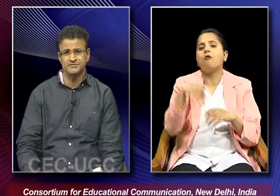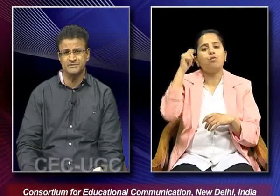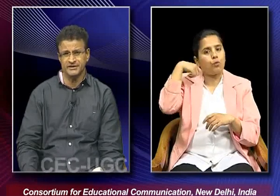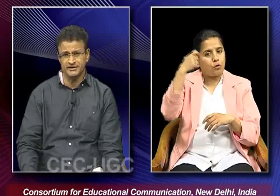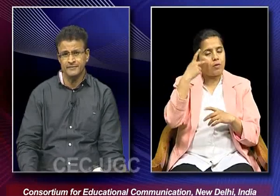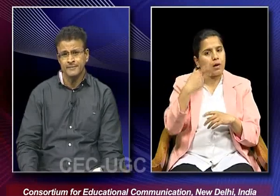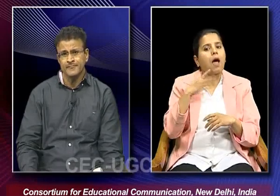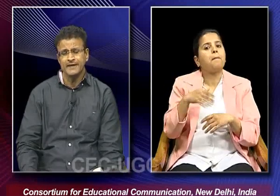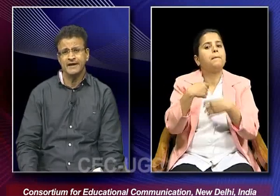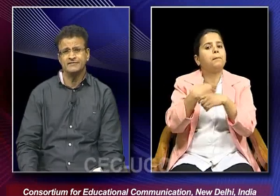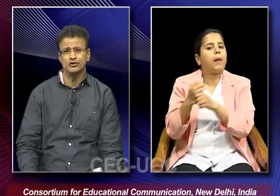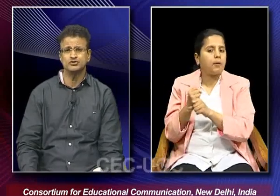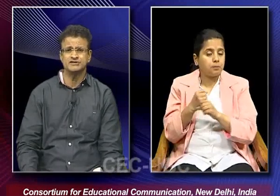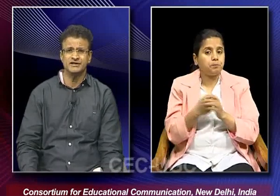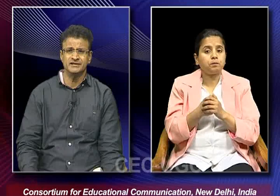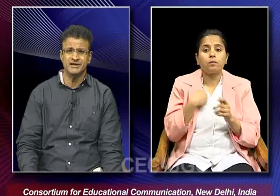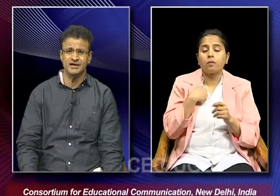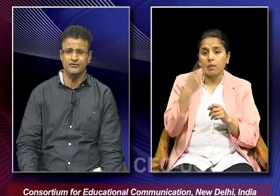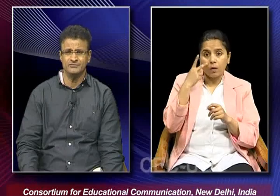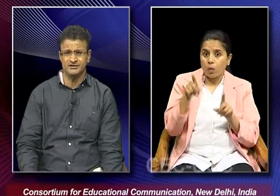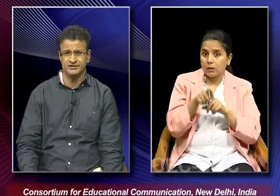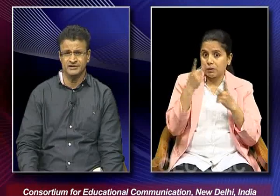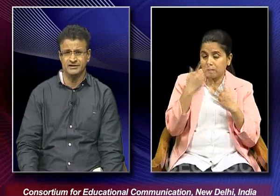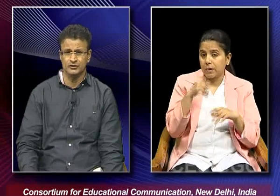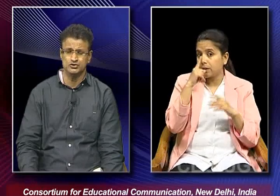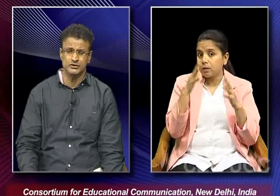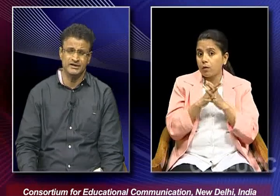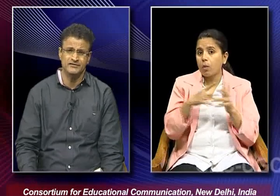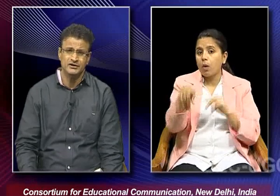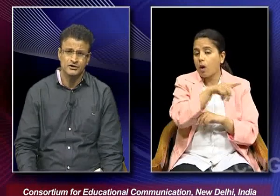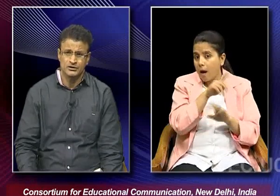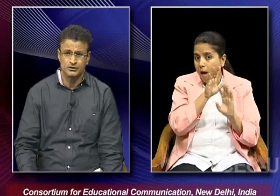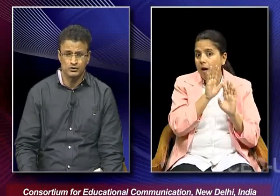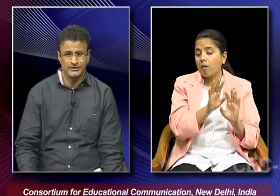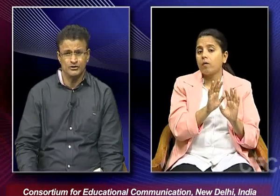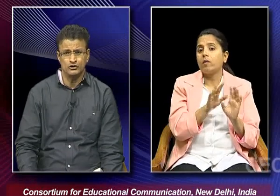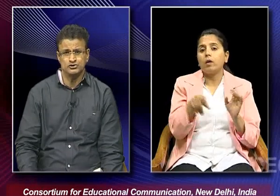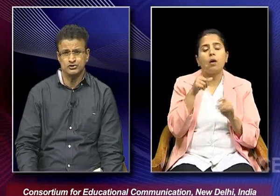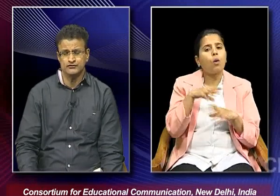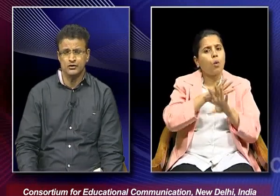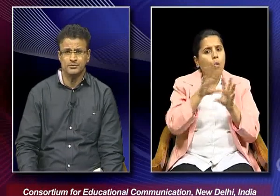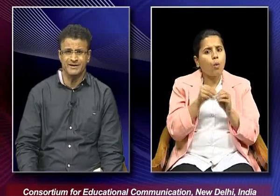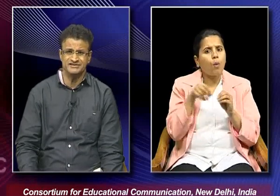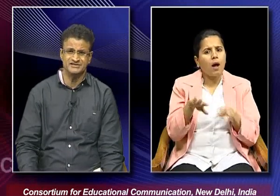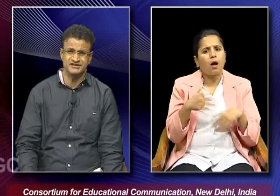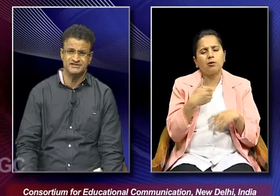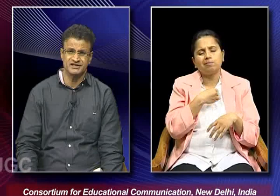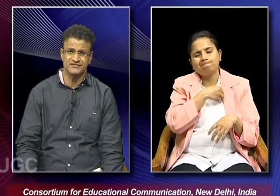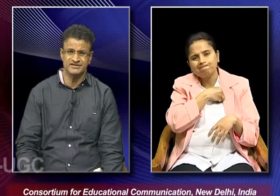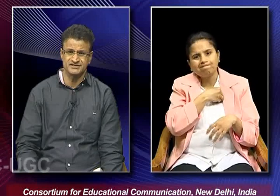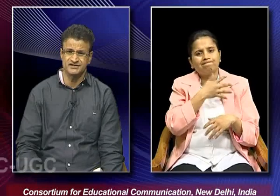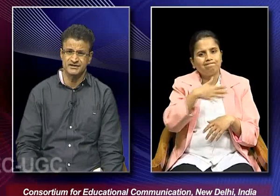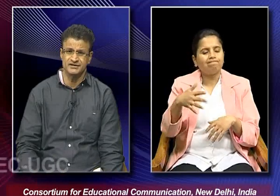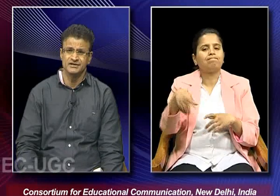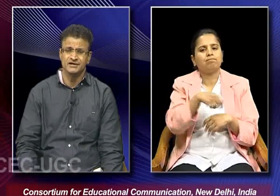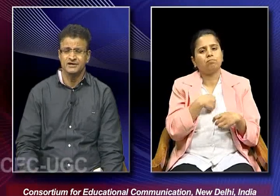have been made. And we also see that how women, they also have to make all sorts of compromises and